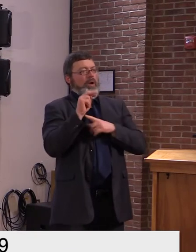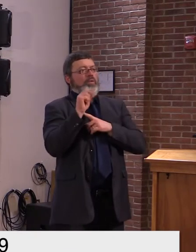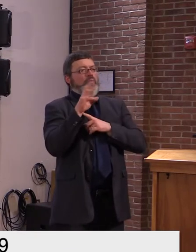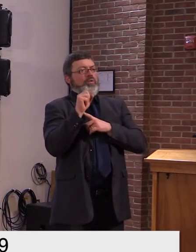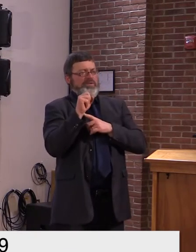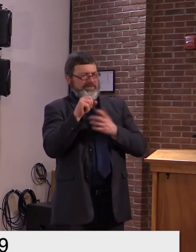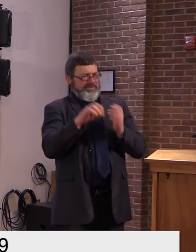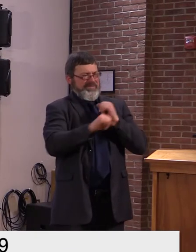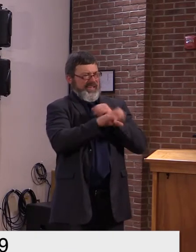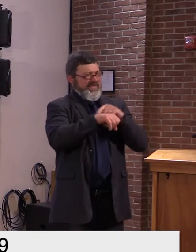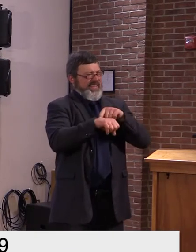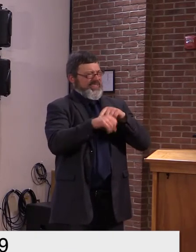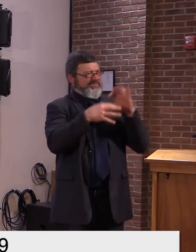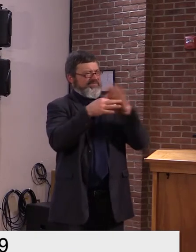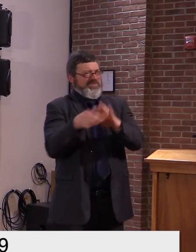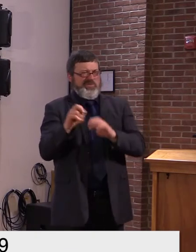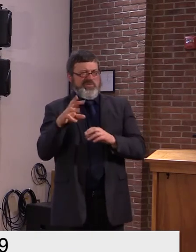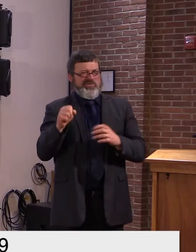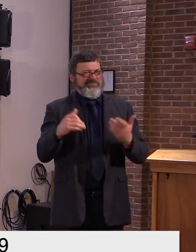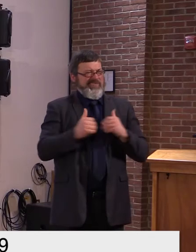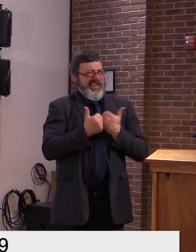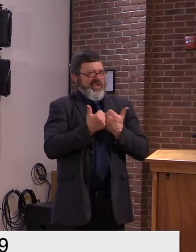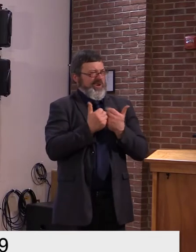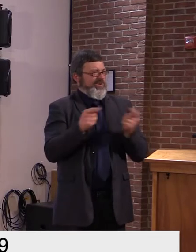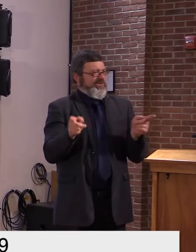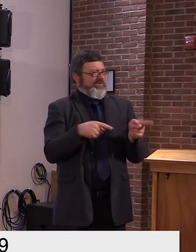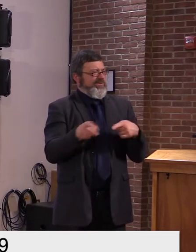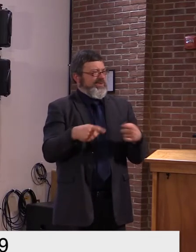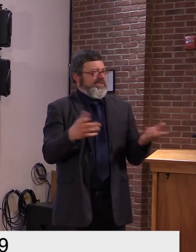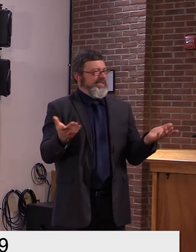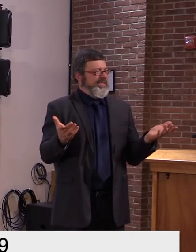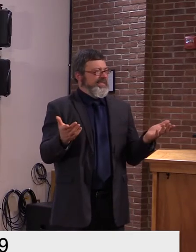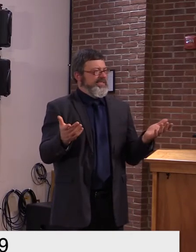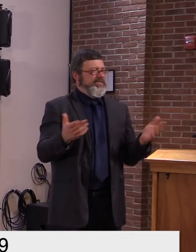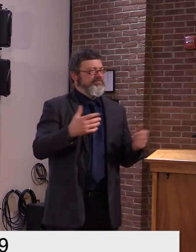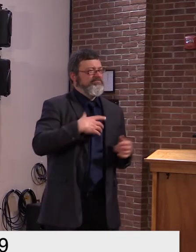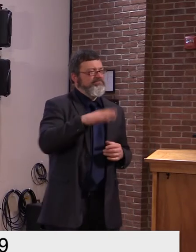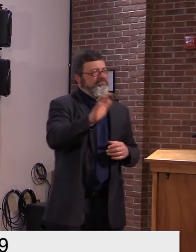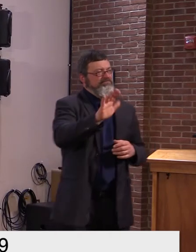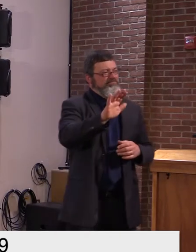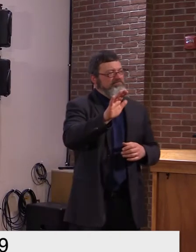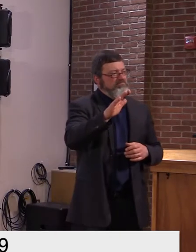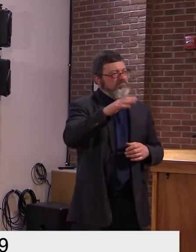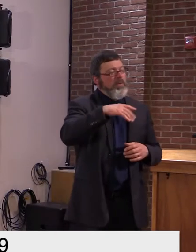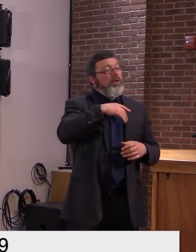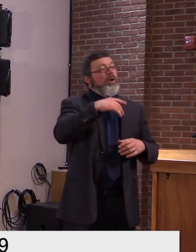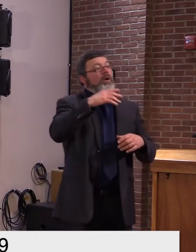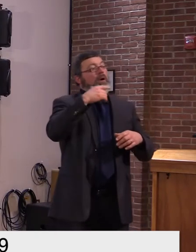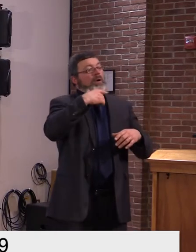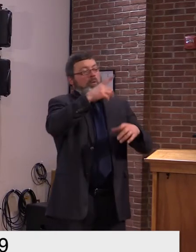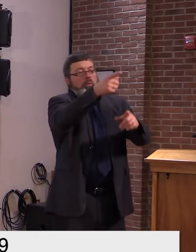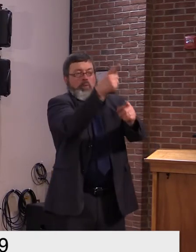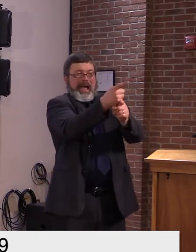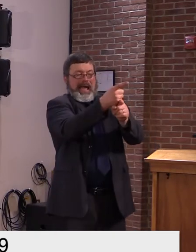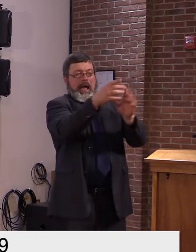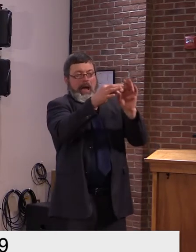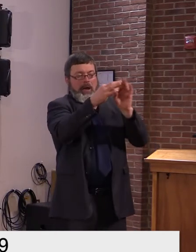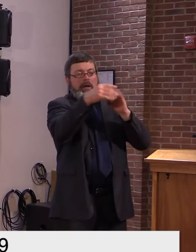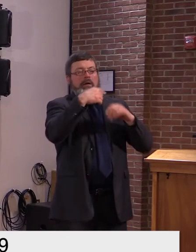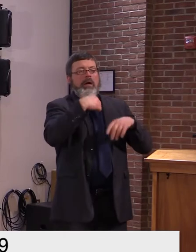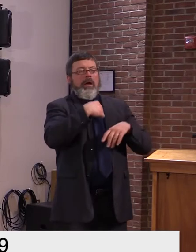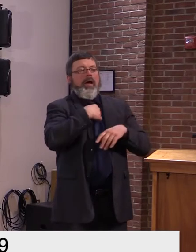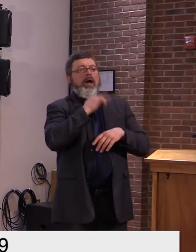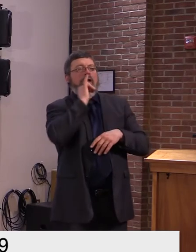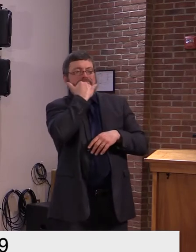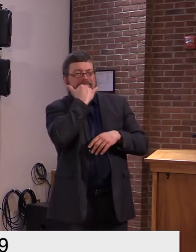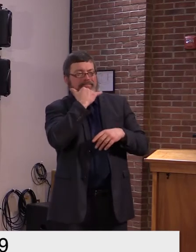I think it was a big oversight not to include you in the CARES package, but you are now included in the in this legislation